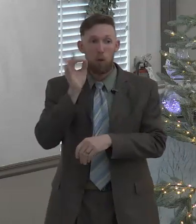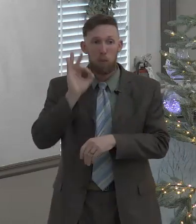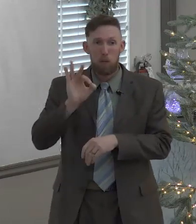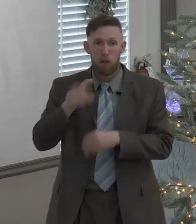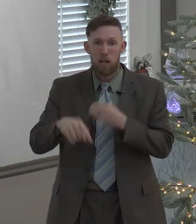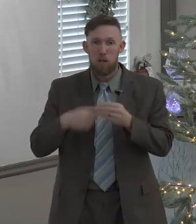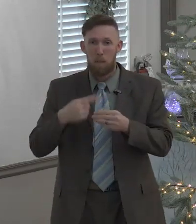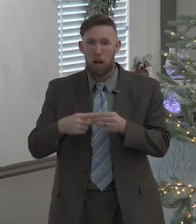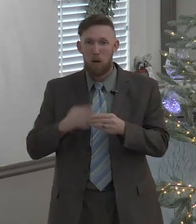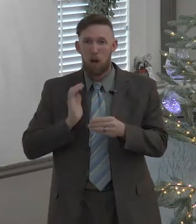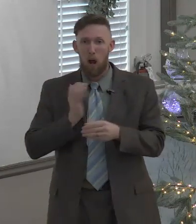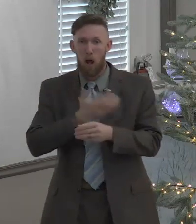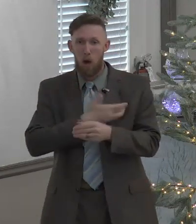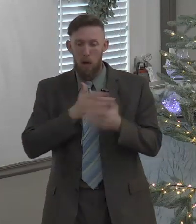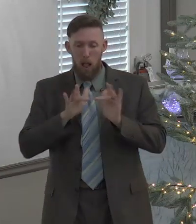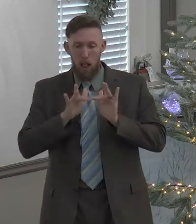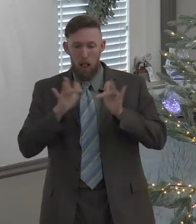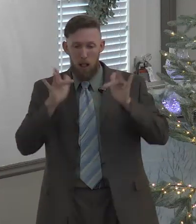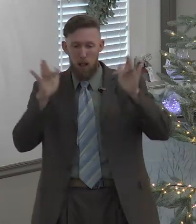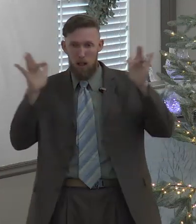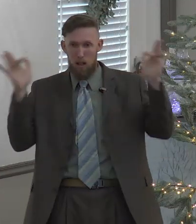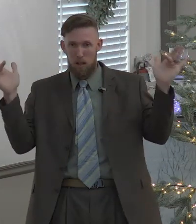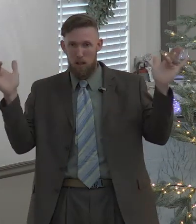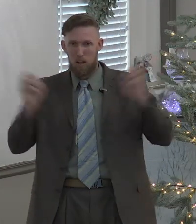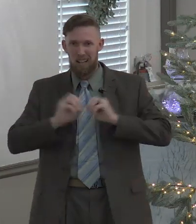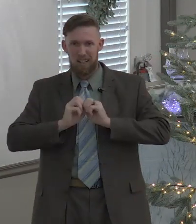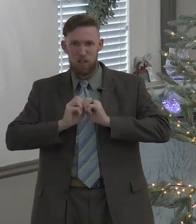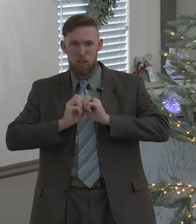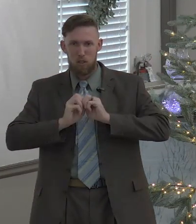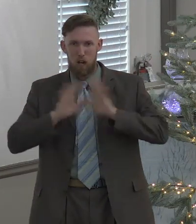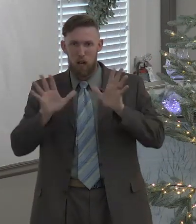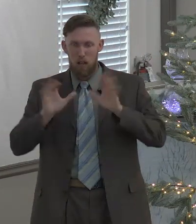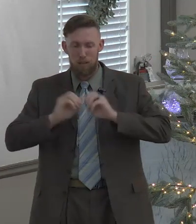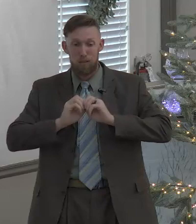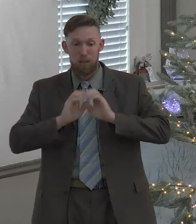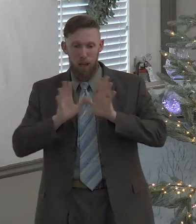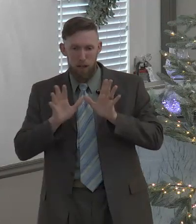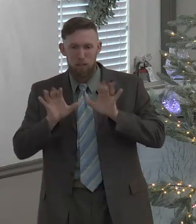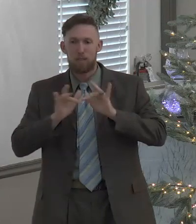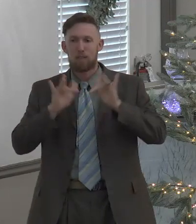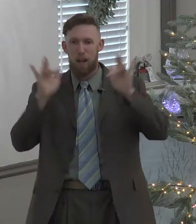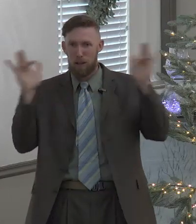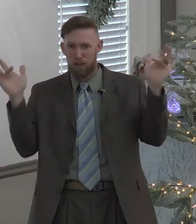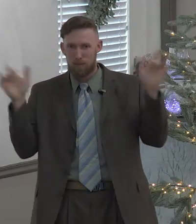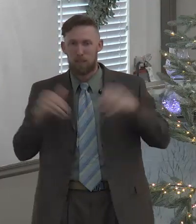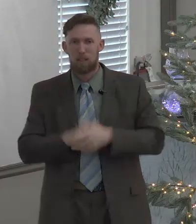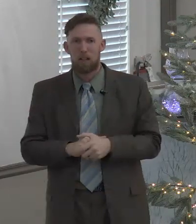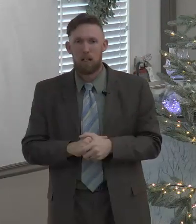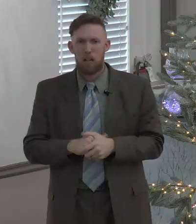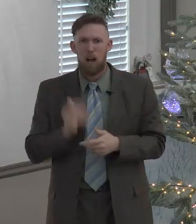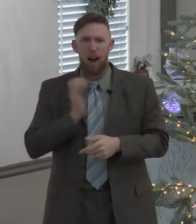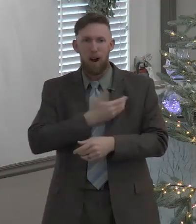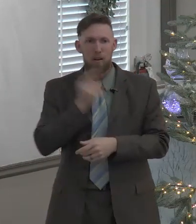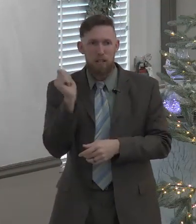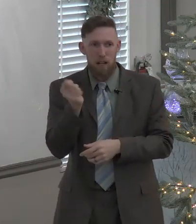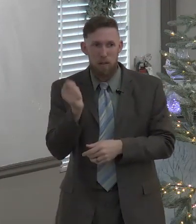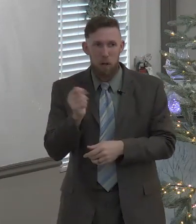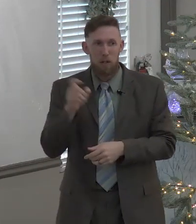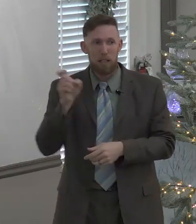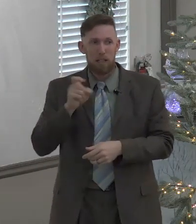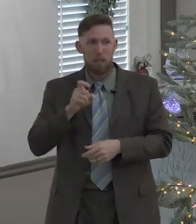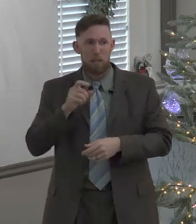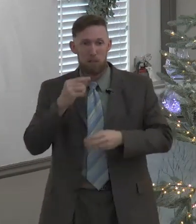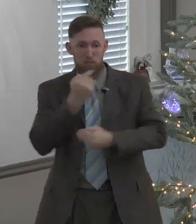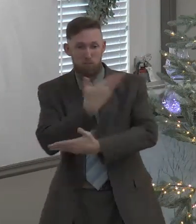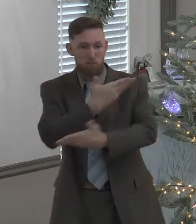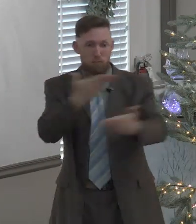We all do. We all have a testimony. We want to make sure it's a good one, but we all have a testimony.